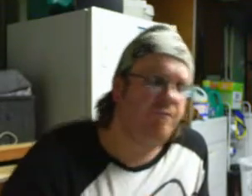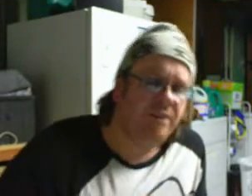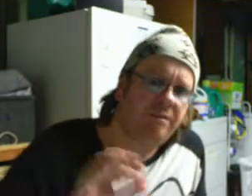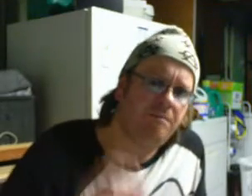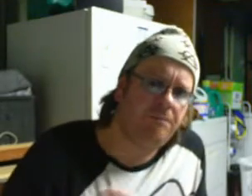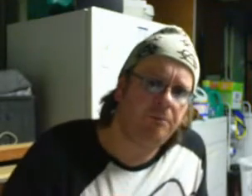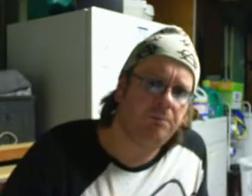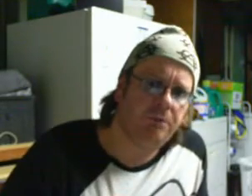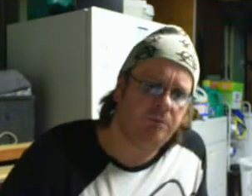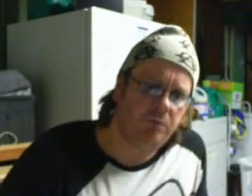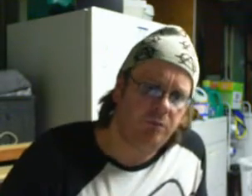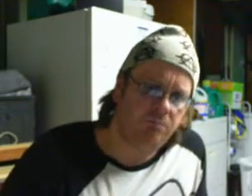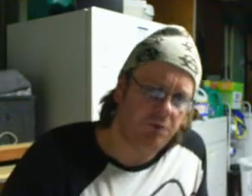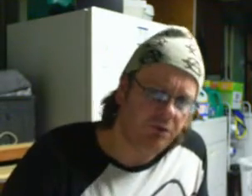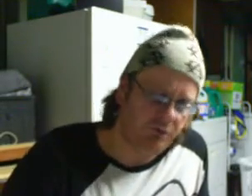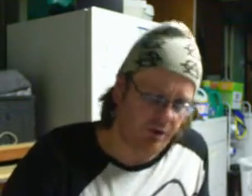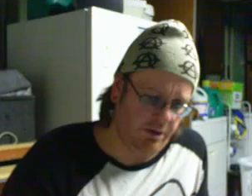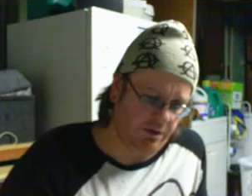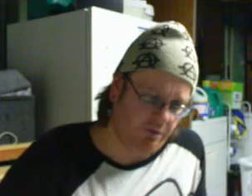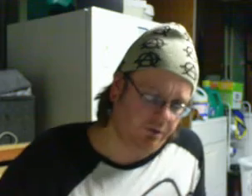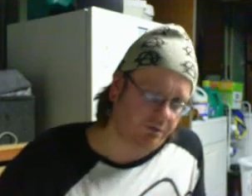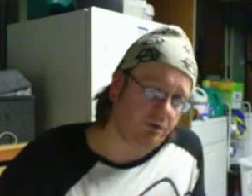to build because of all the bloodshed that he caused.